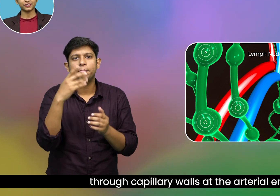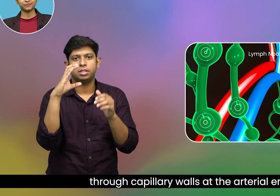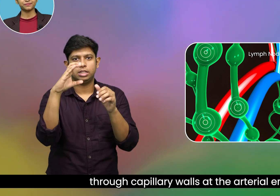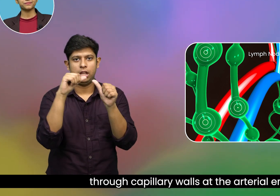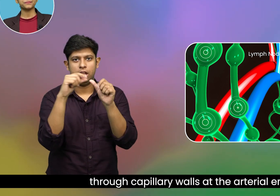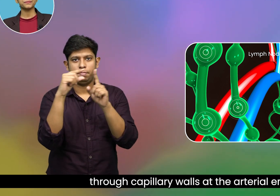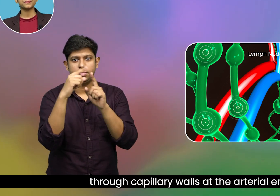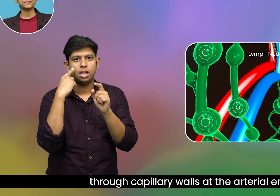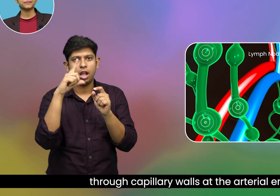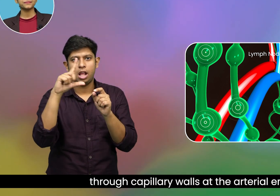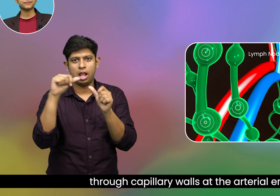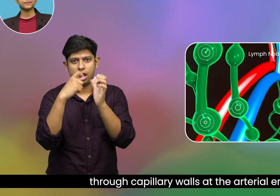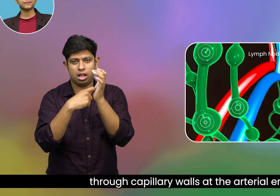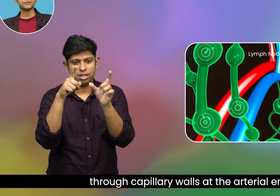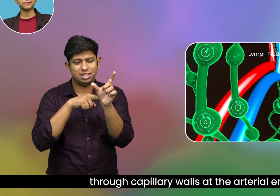end.